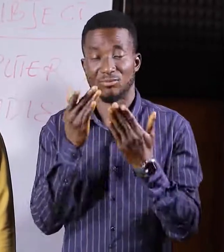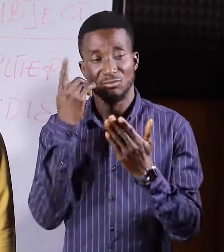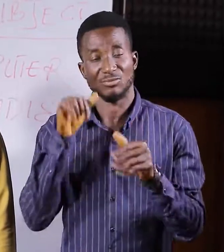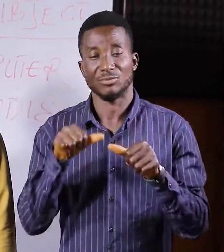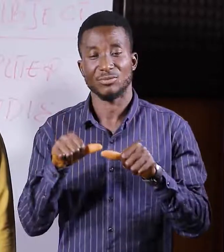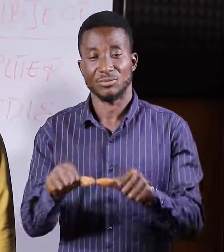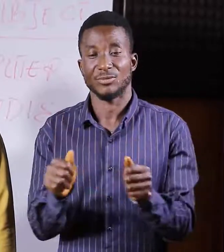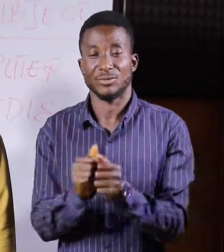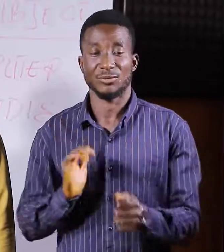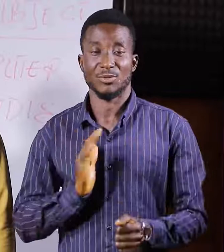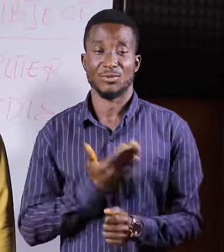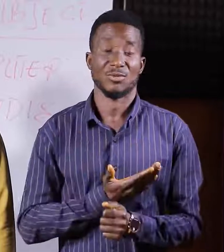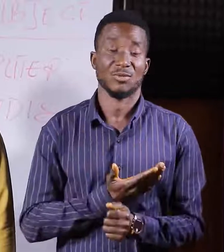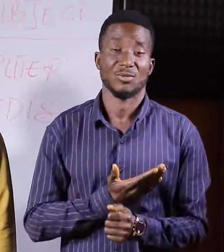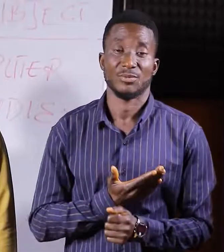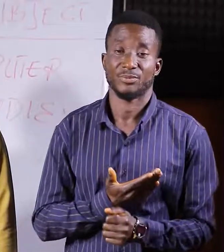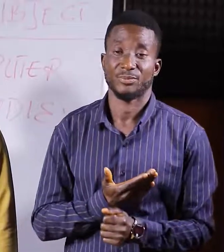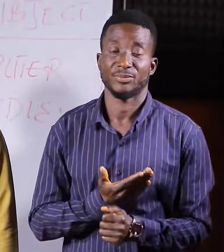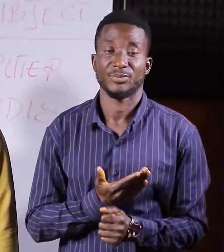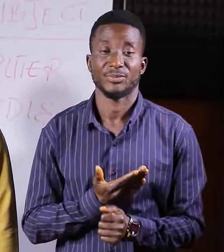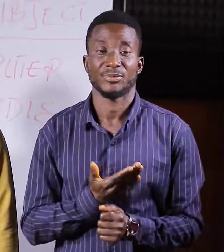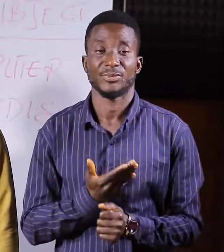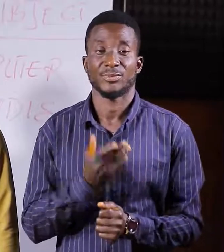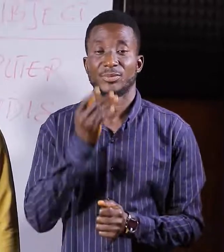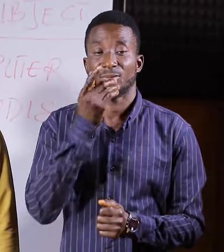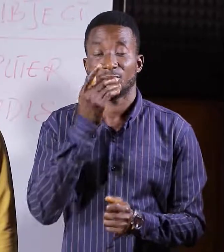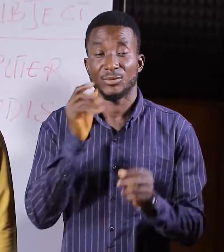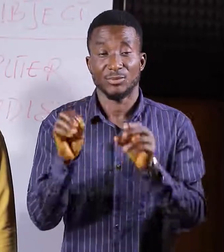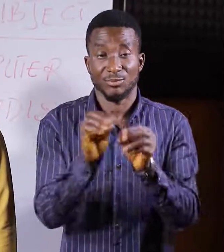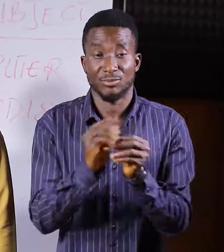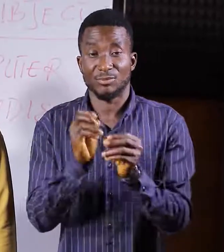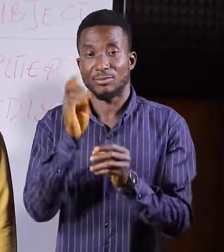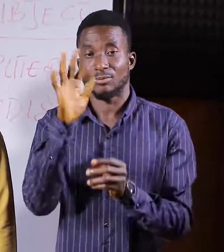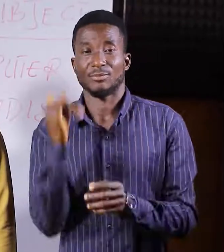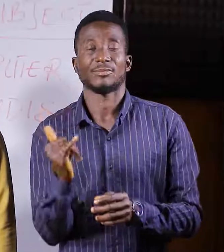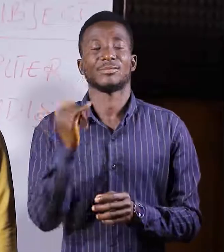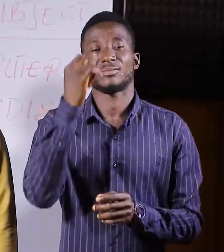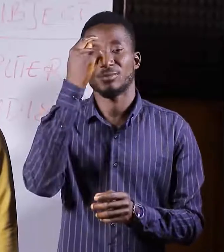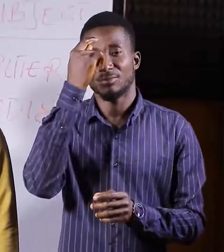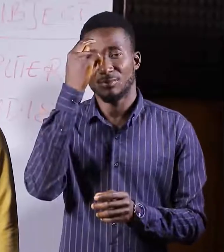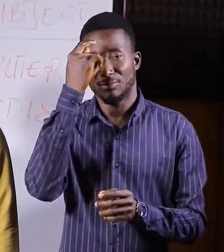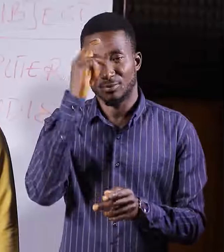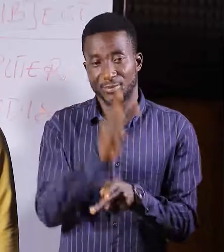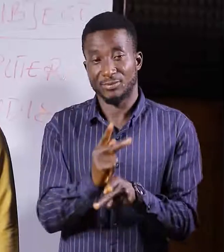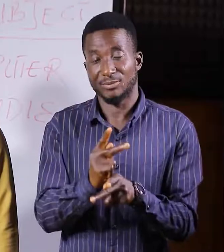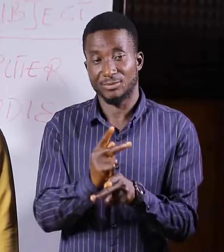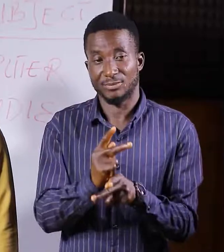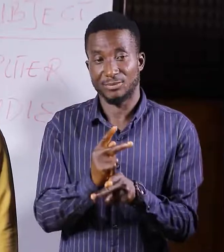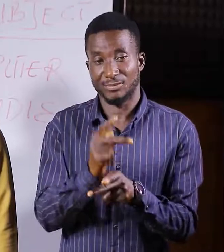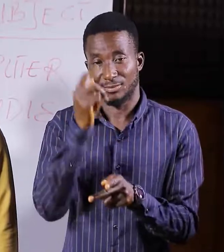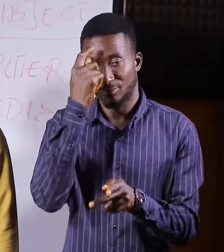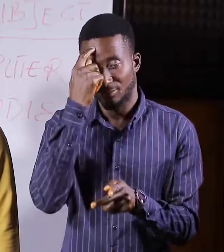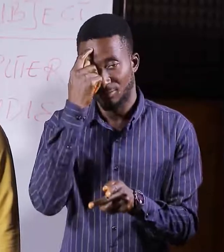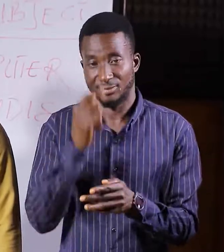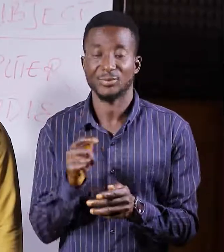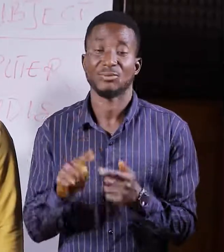the e-learning platform organized by the Kaduna State Government. Today we're going to be rounding